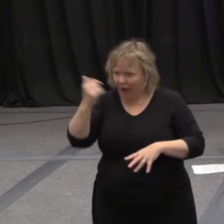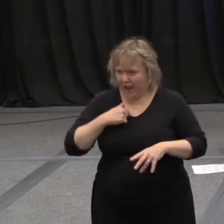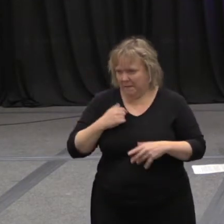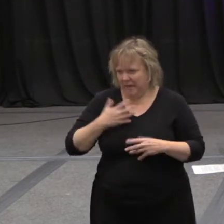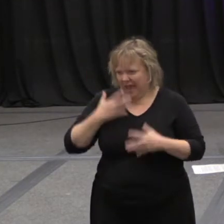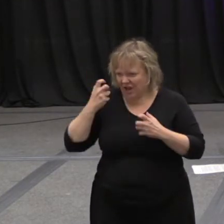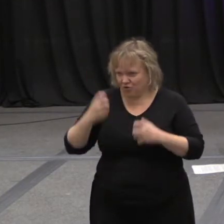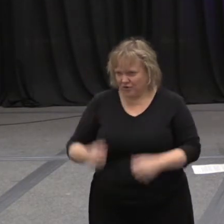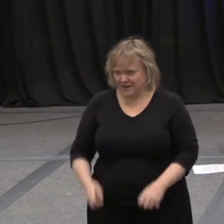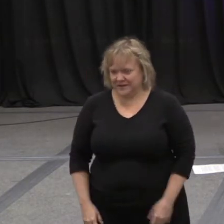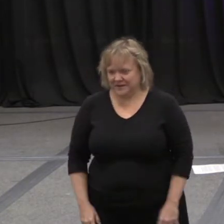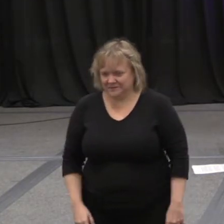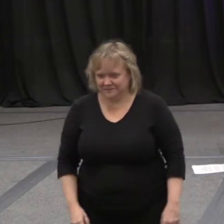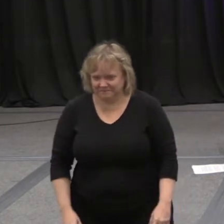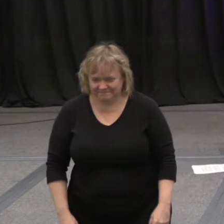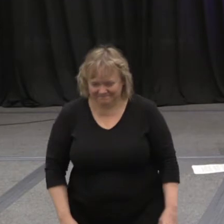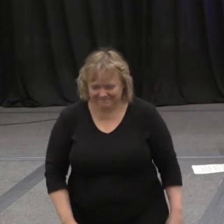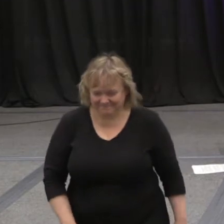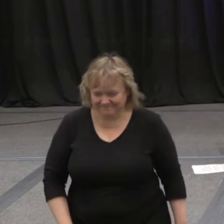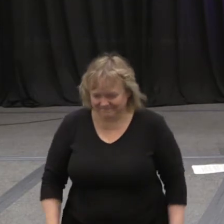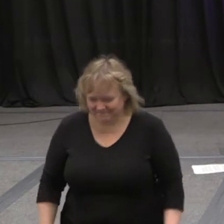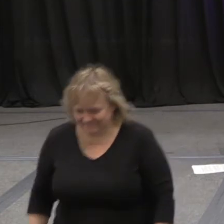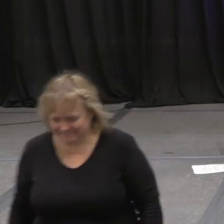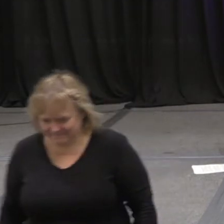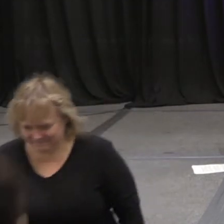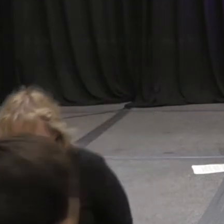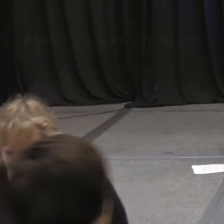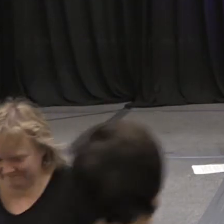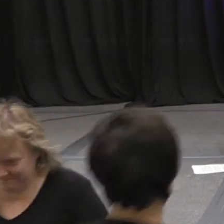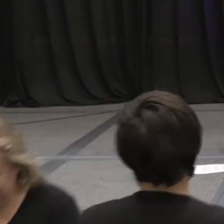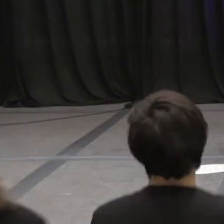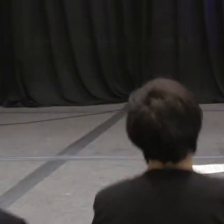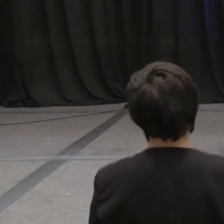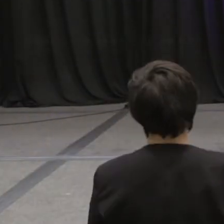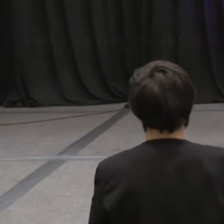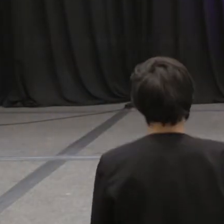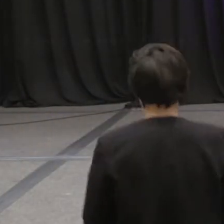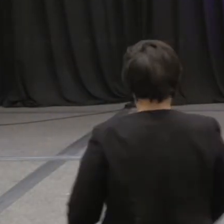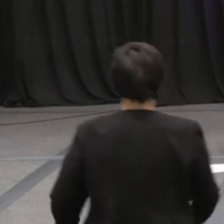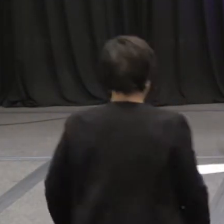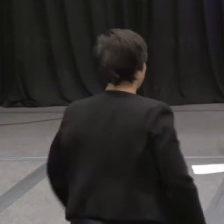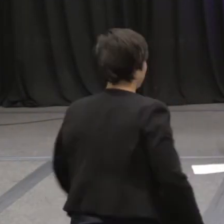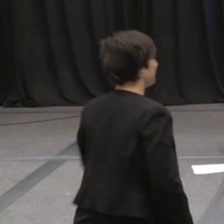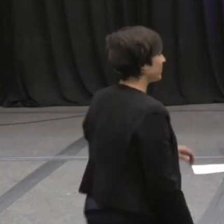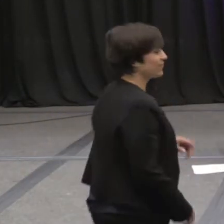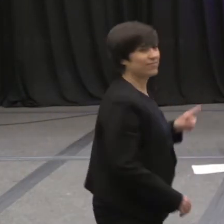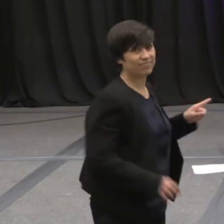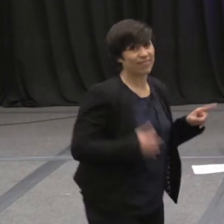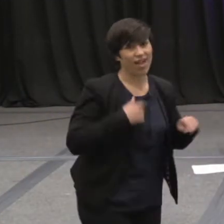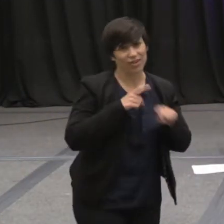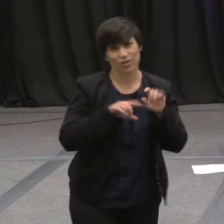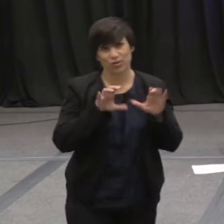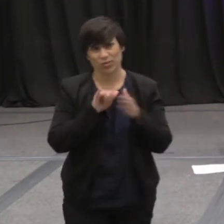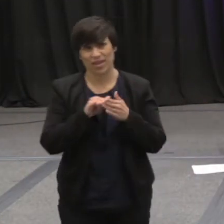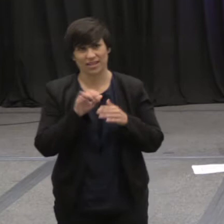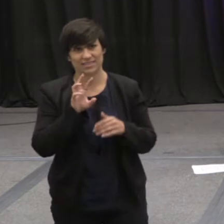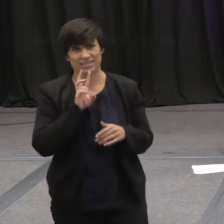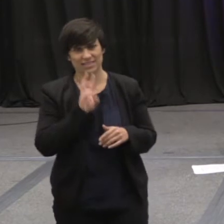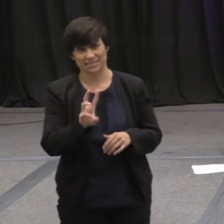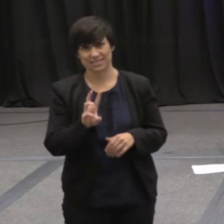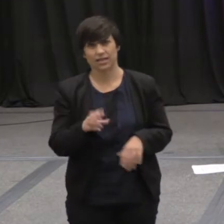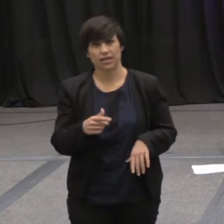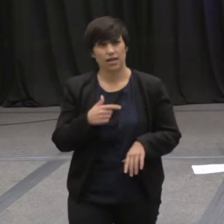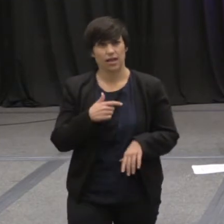why. I couldn't do that at 6. And so I just sat down on the floor near him, and I said, tell me